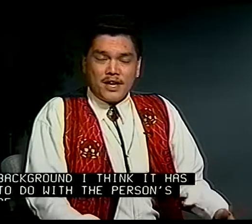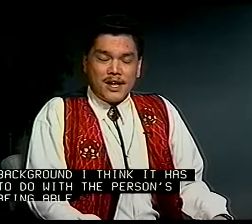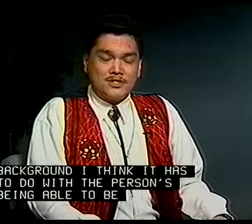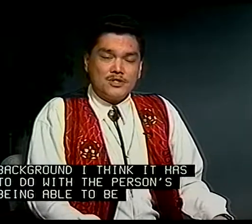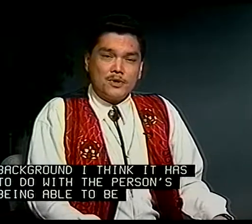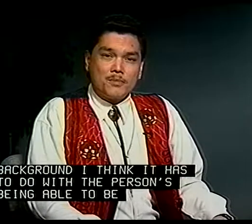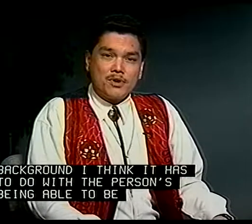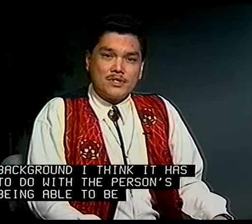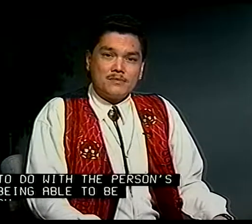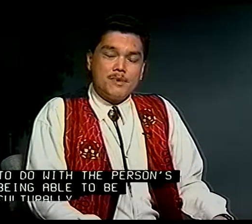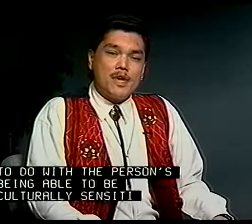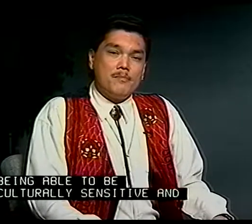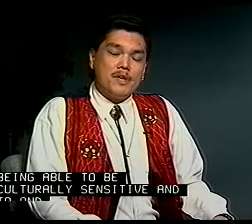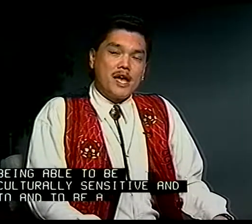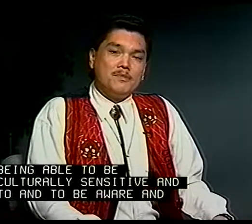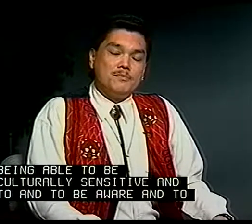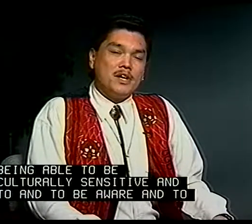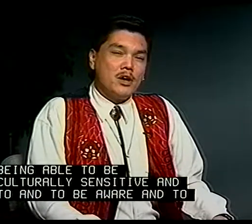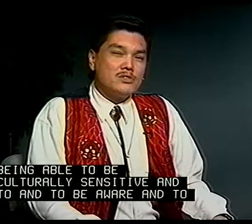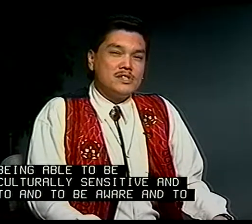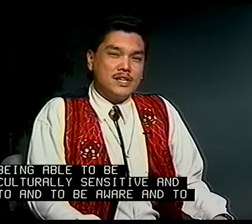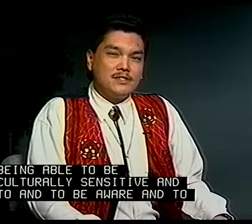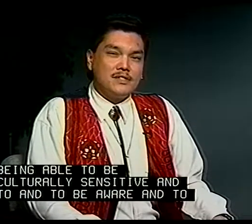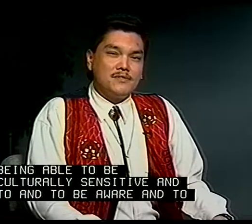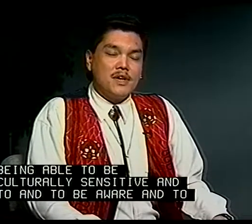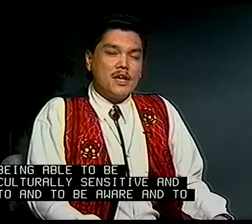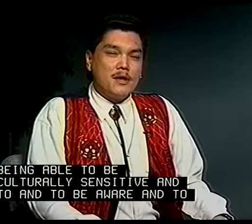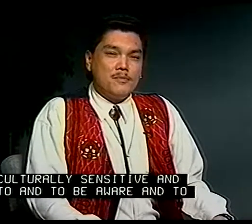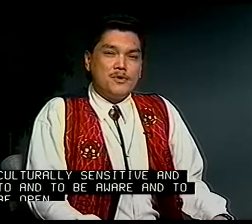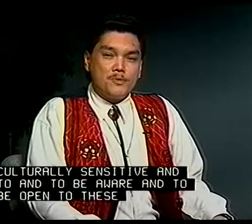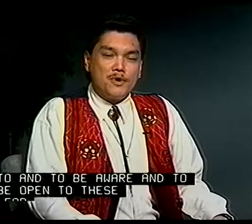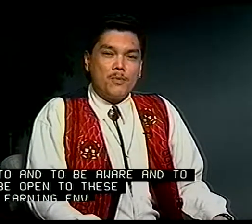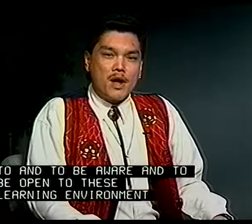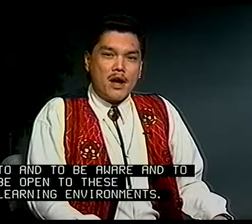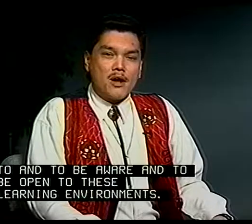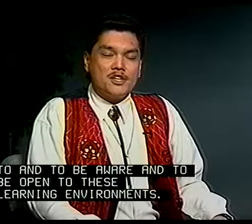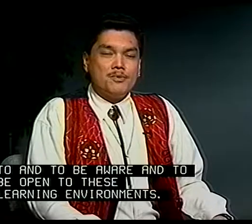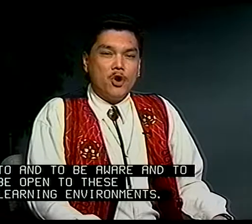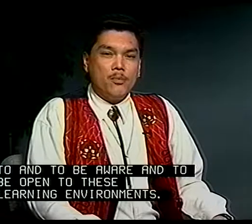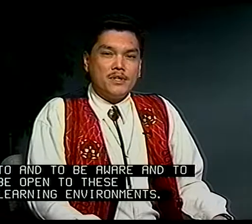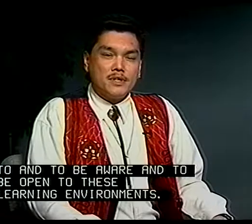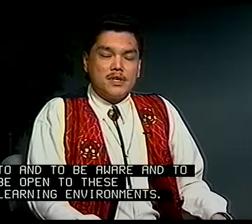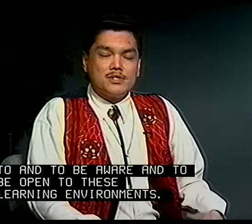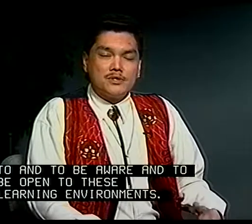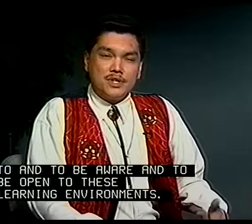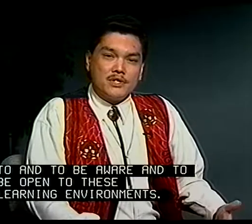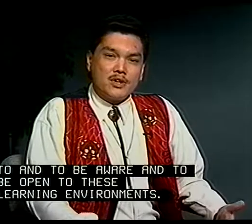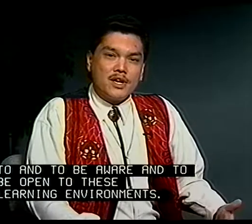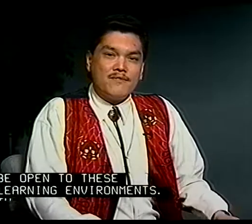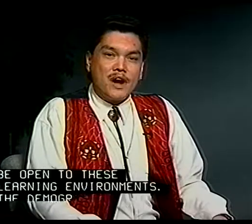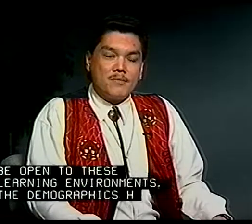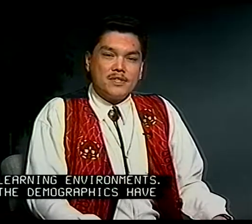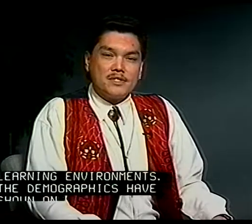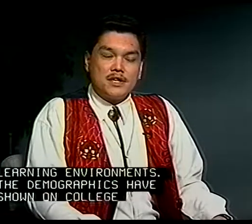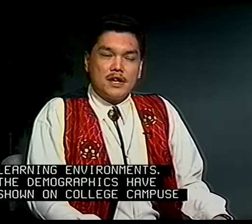it has to do with the person's being able to be culturally sensitive and to be aware and to be open to these learning environments.